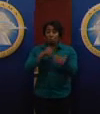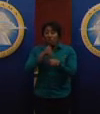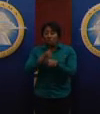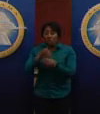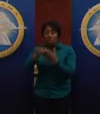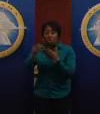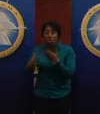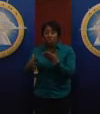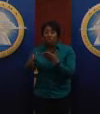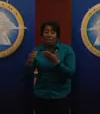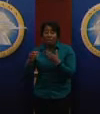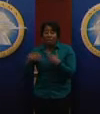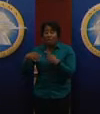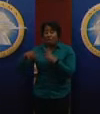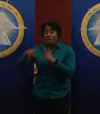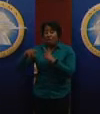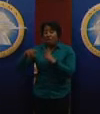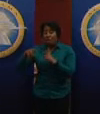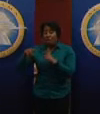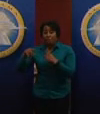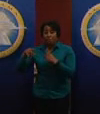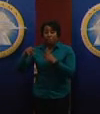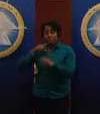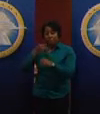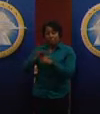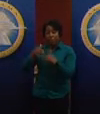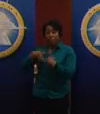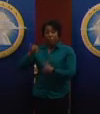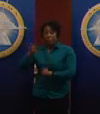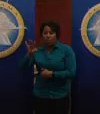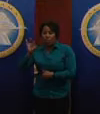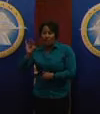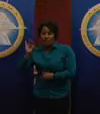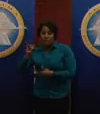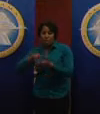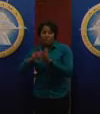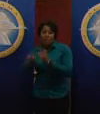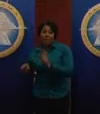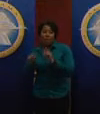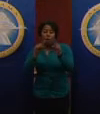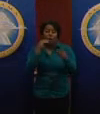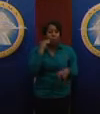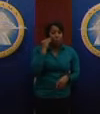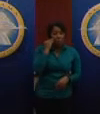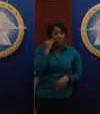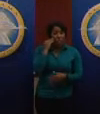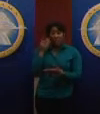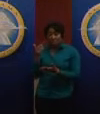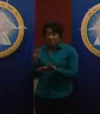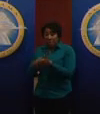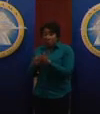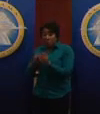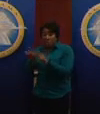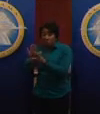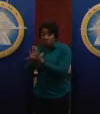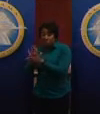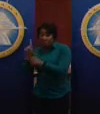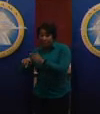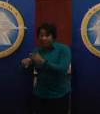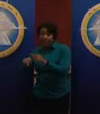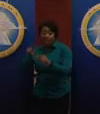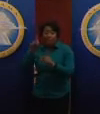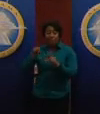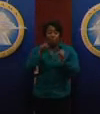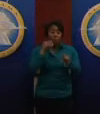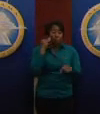home. There are going to be scenarios that we can't predict. And so they're going to go from the traditional setting to the remote